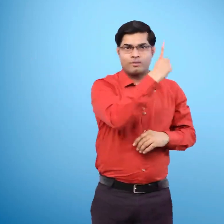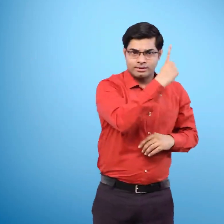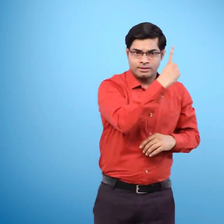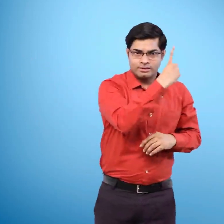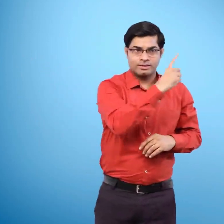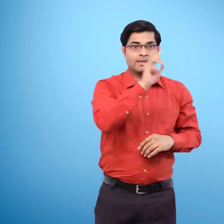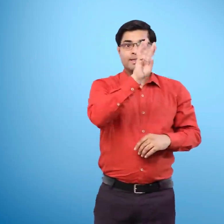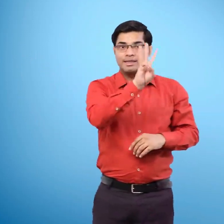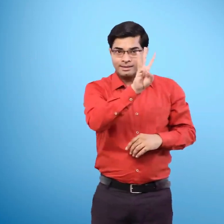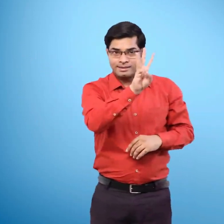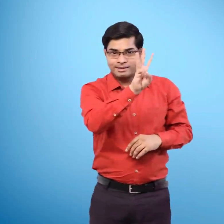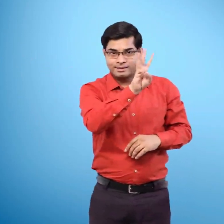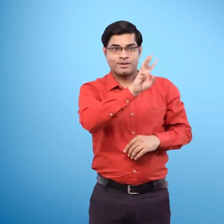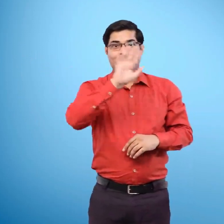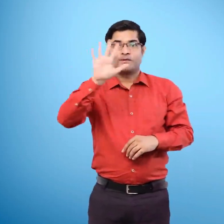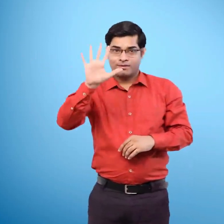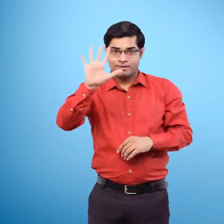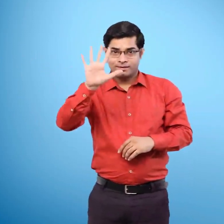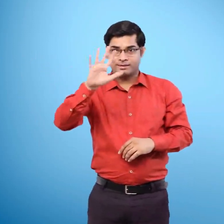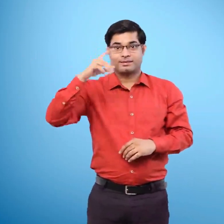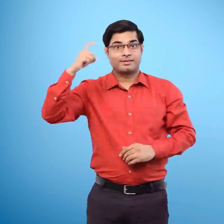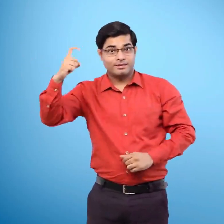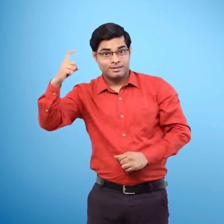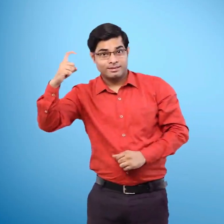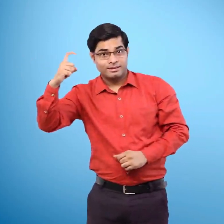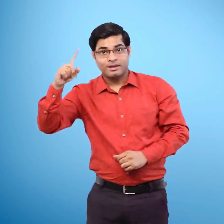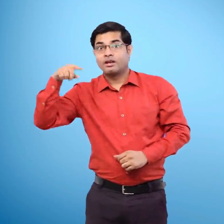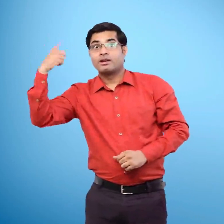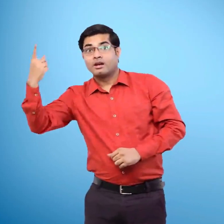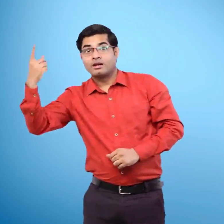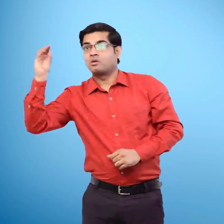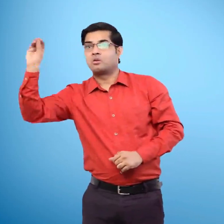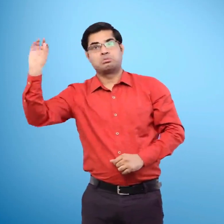One, 3, 5, 7, dash.